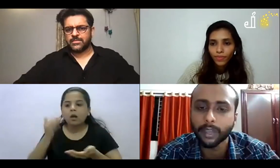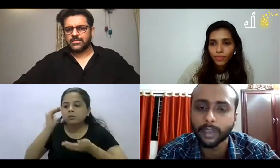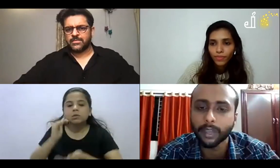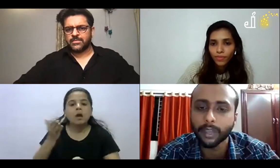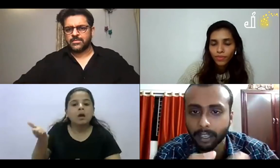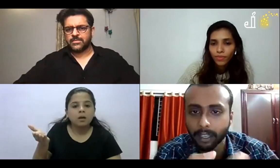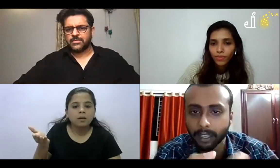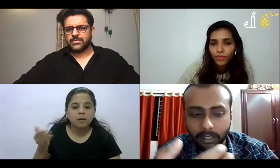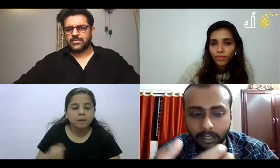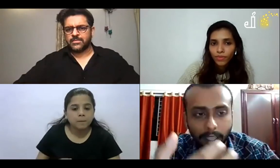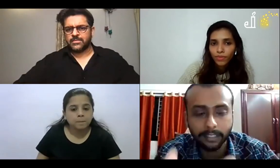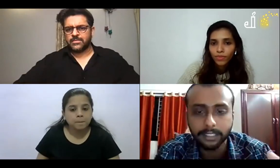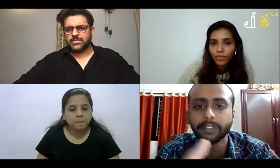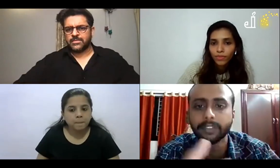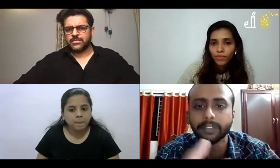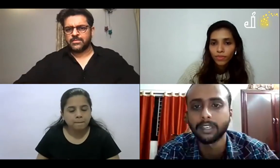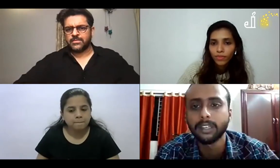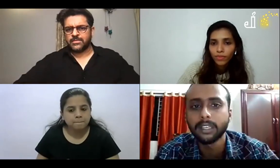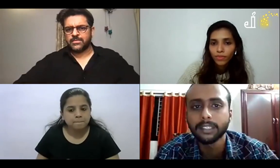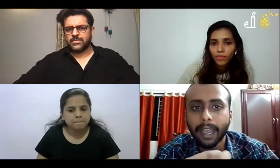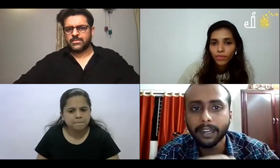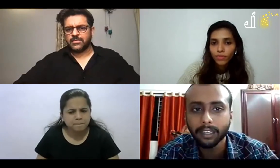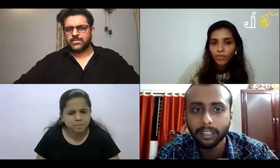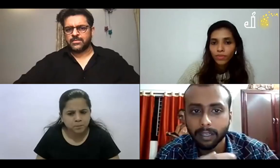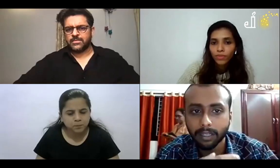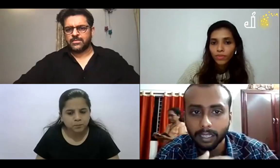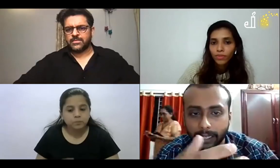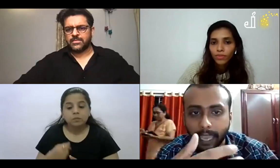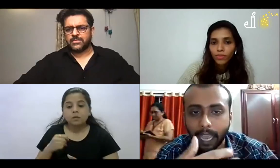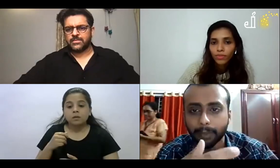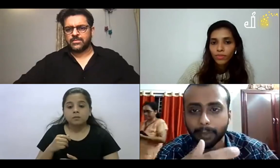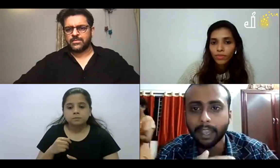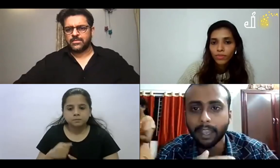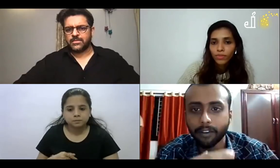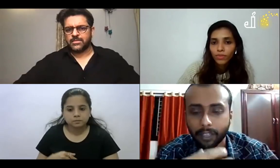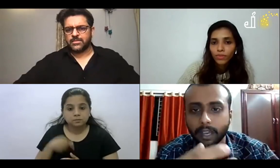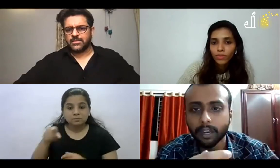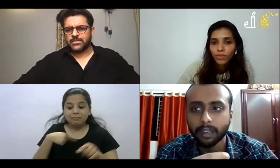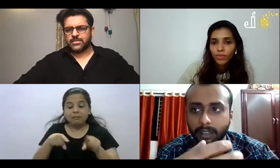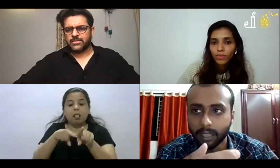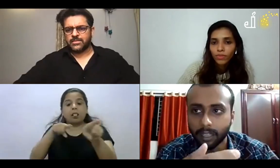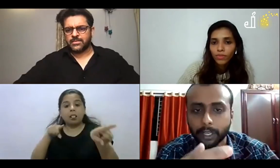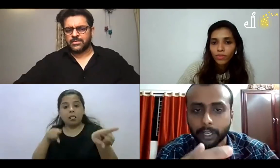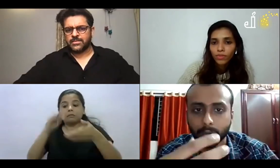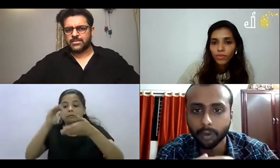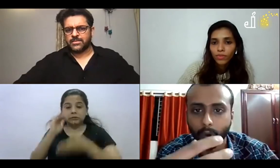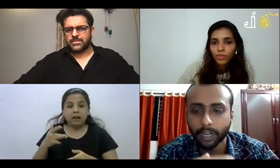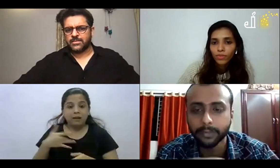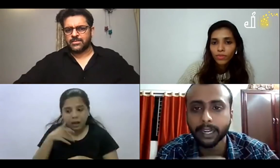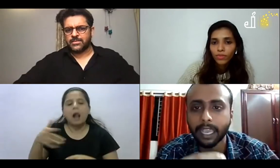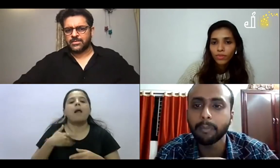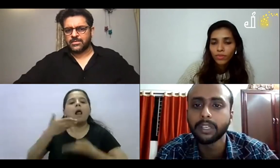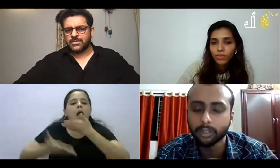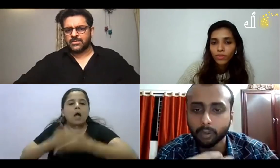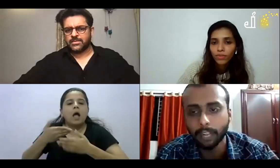time to adjust with it. That gap, we are helping to overcome